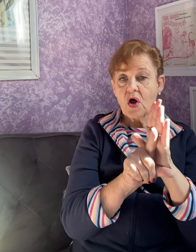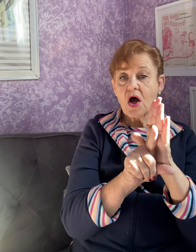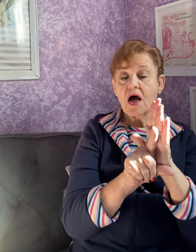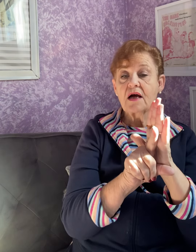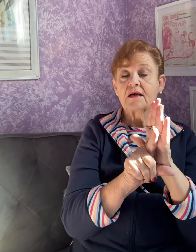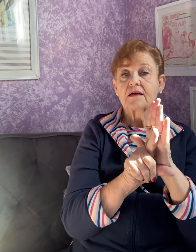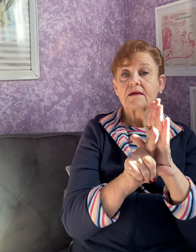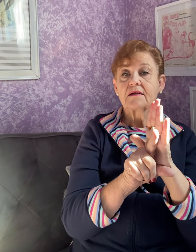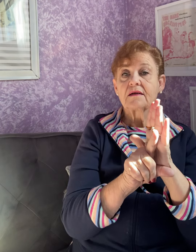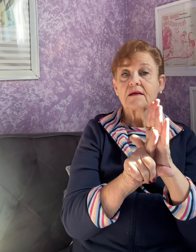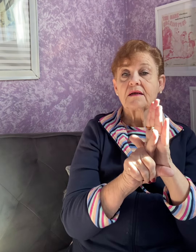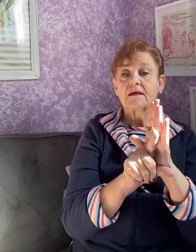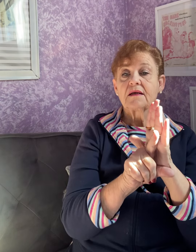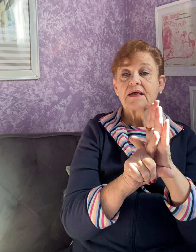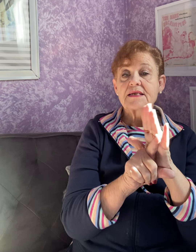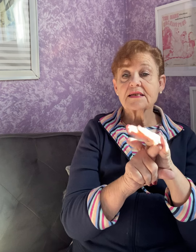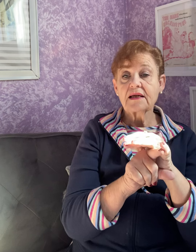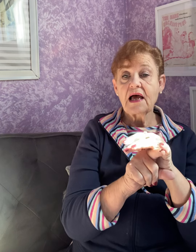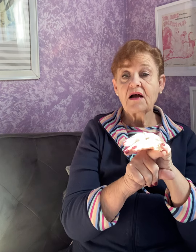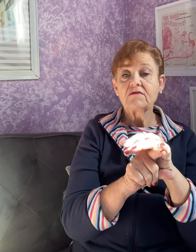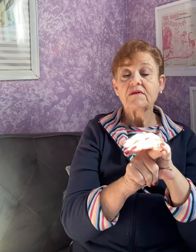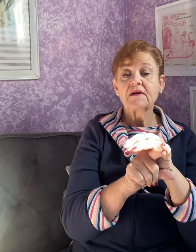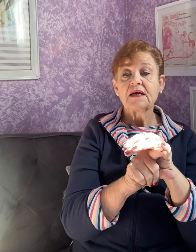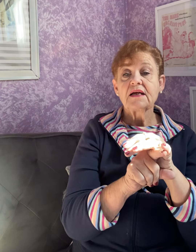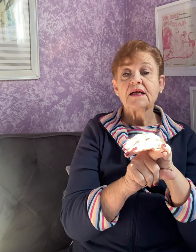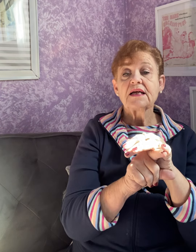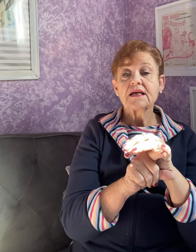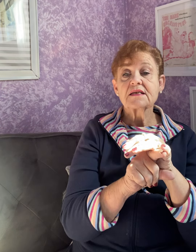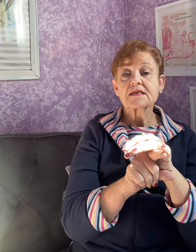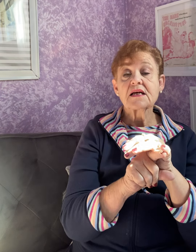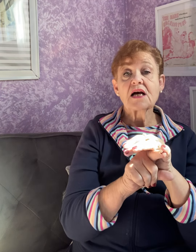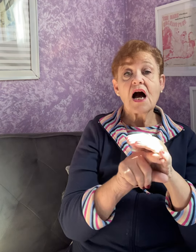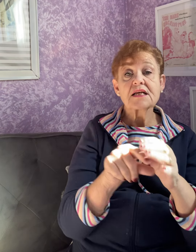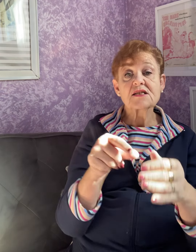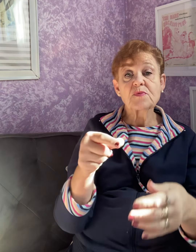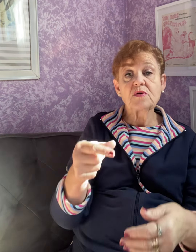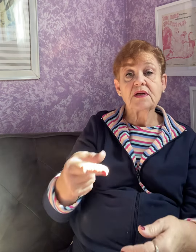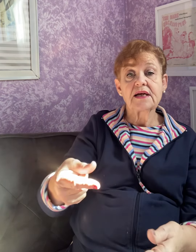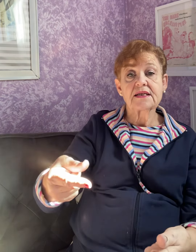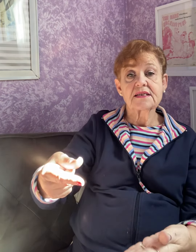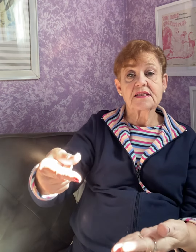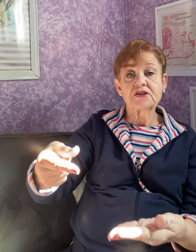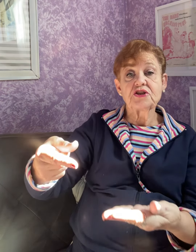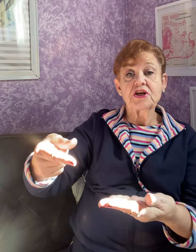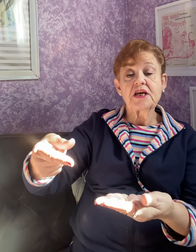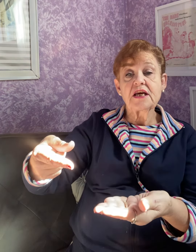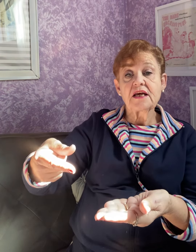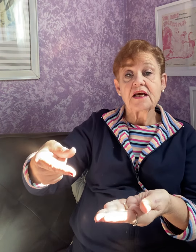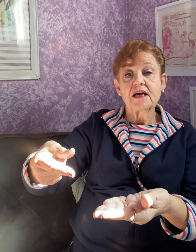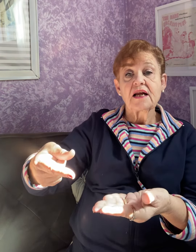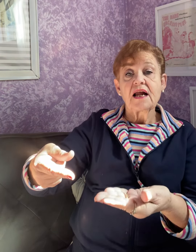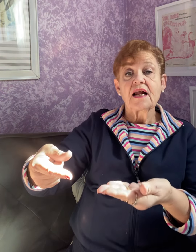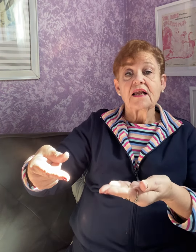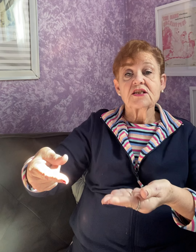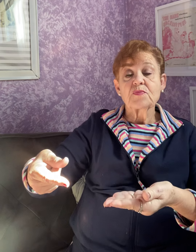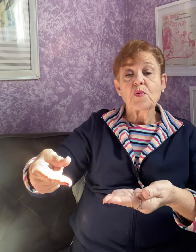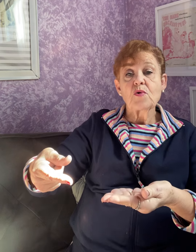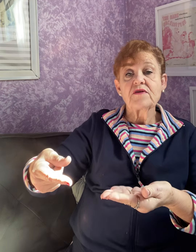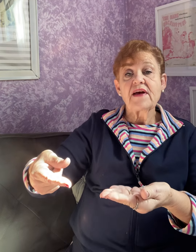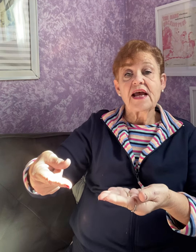law is love. His gospel is the G. Supportive hand